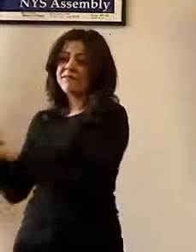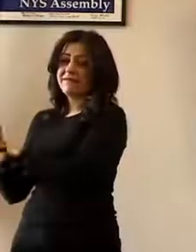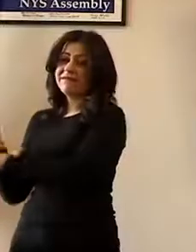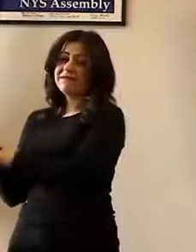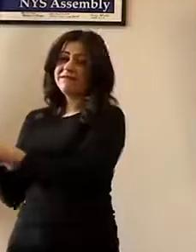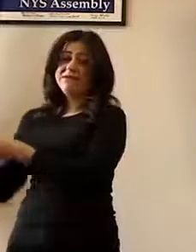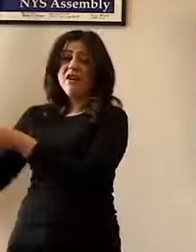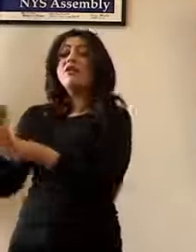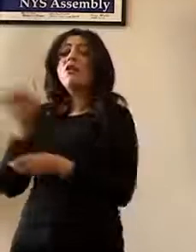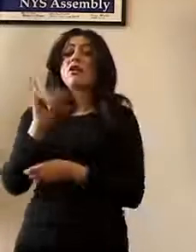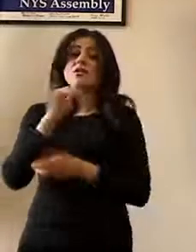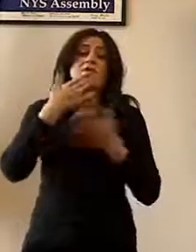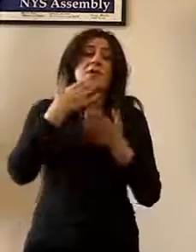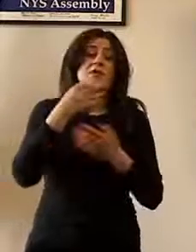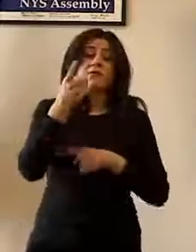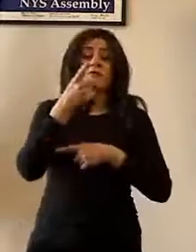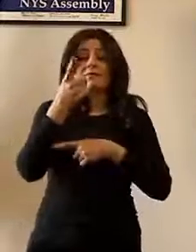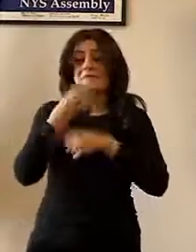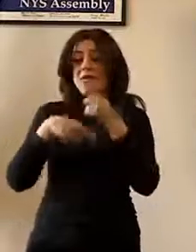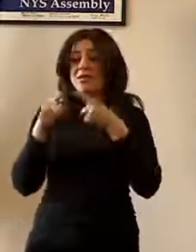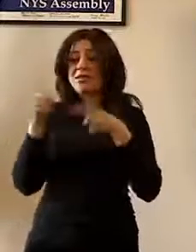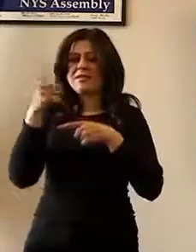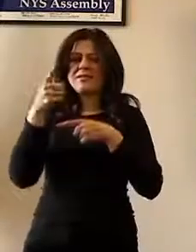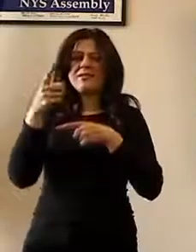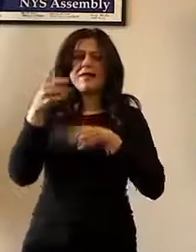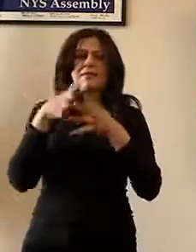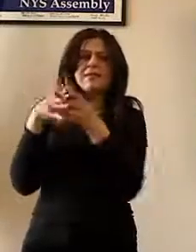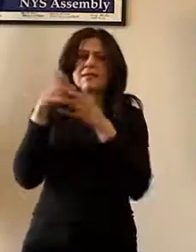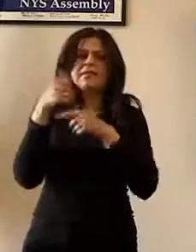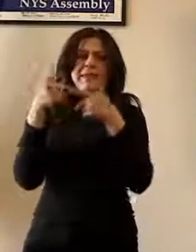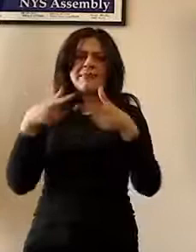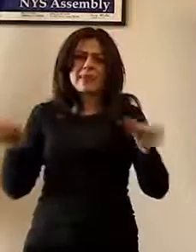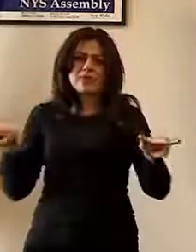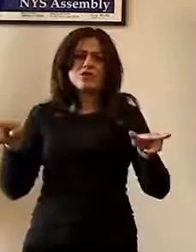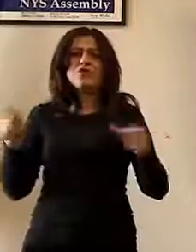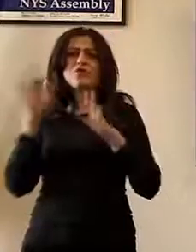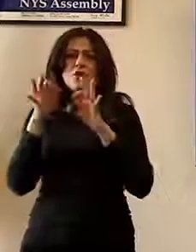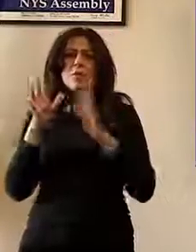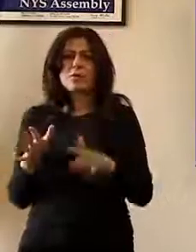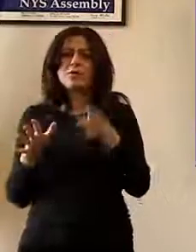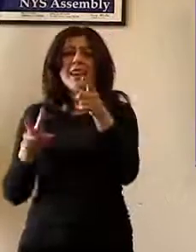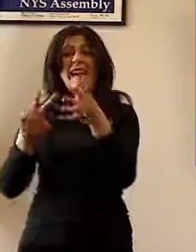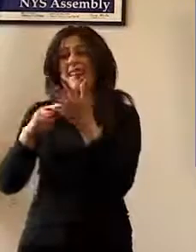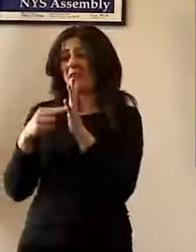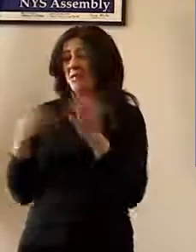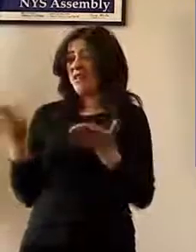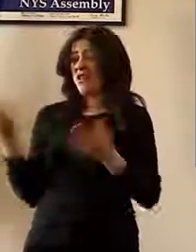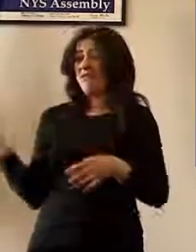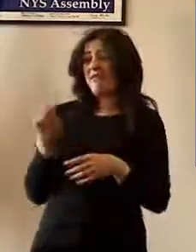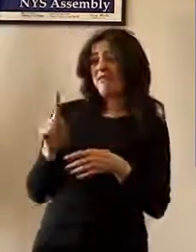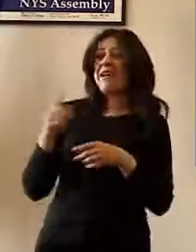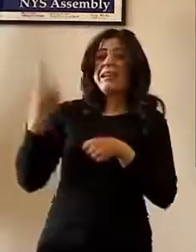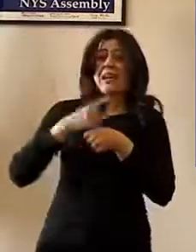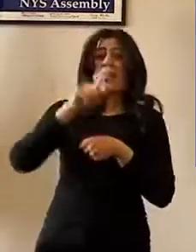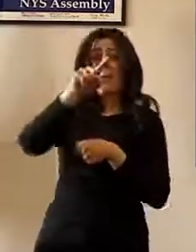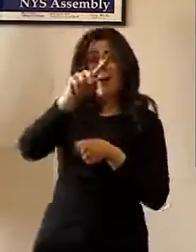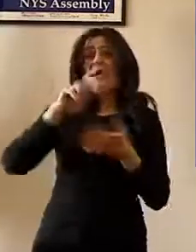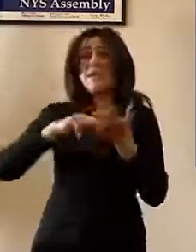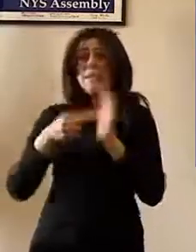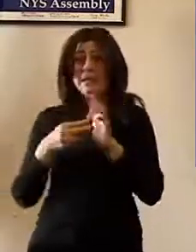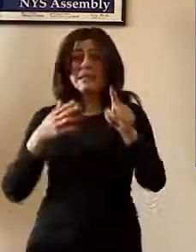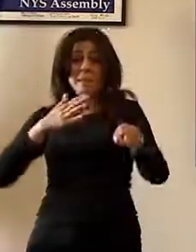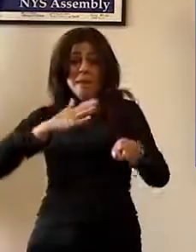our American Sign Language interpreters who have been here from day one. And when I say day one, I mean my day one. From the day I became county executive,